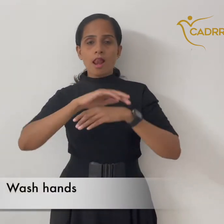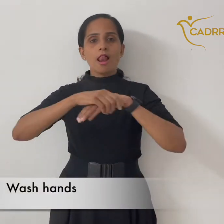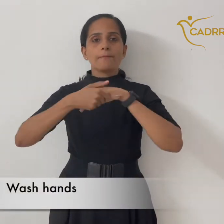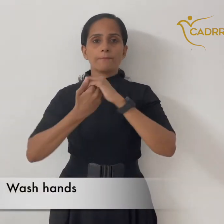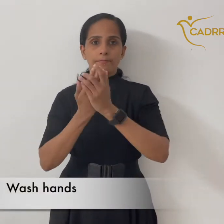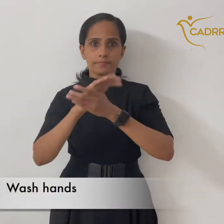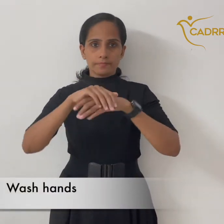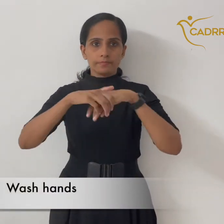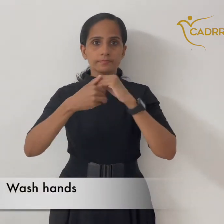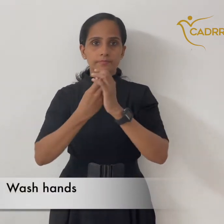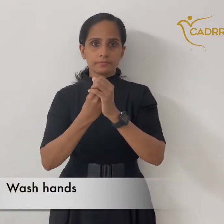Wash hands.